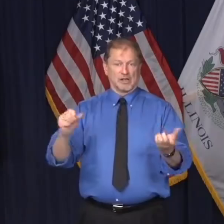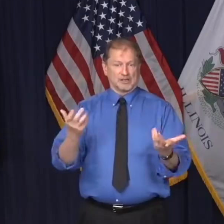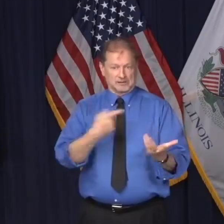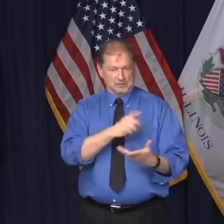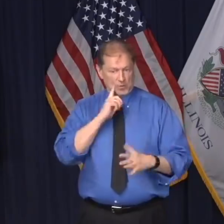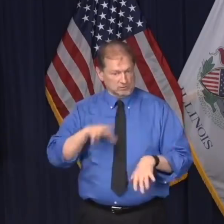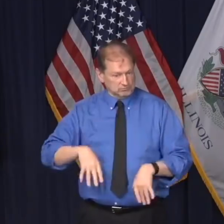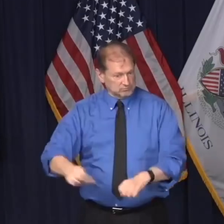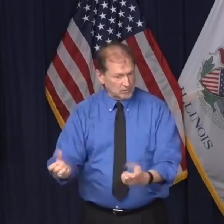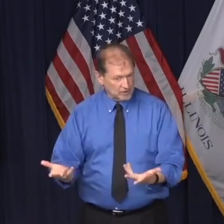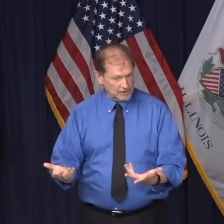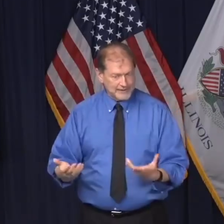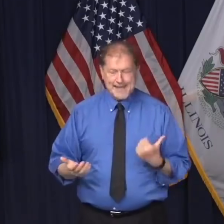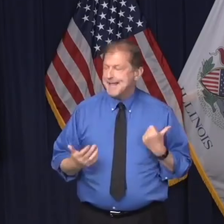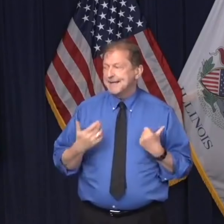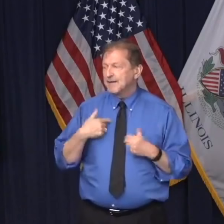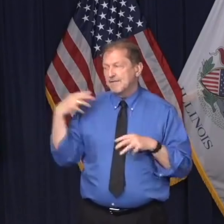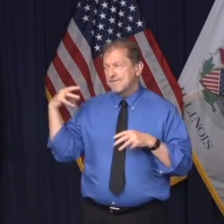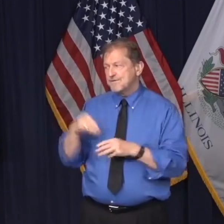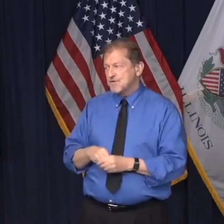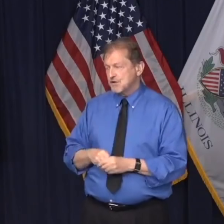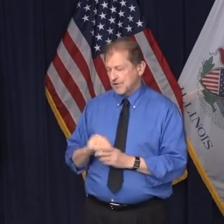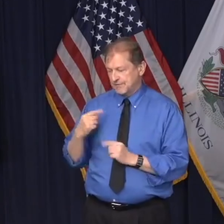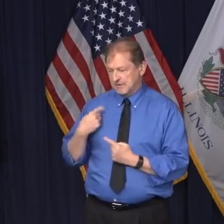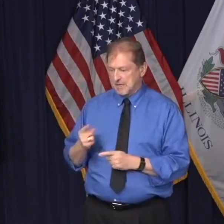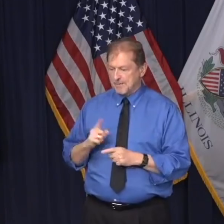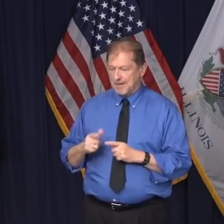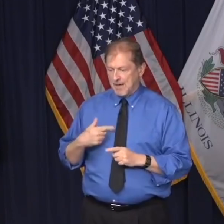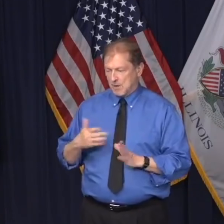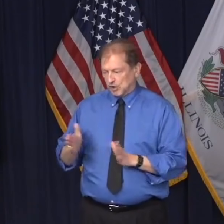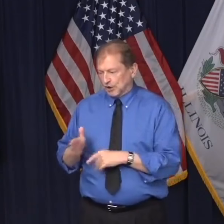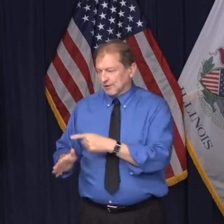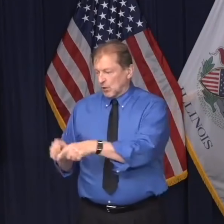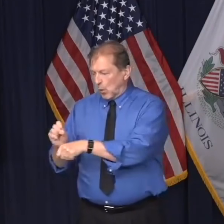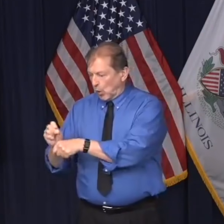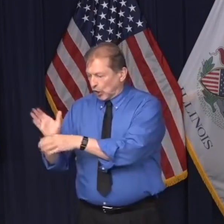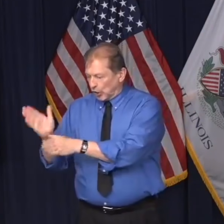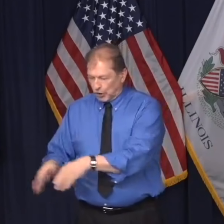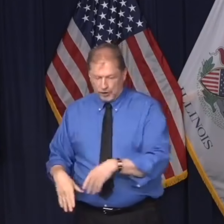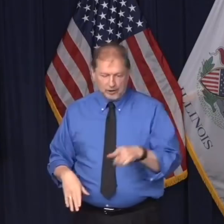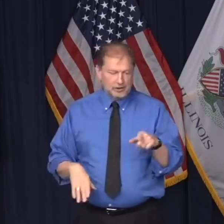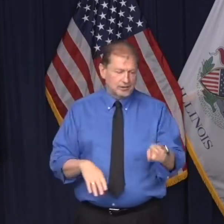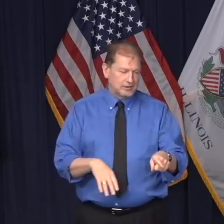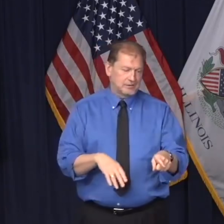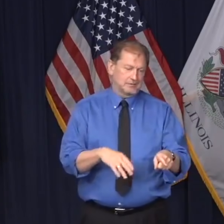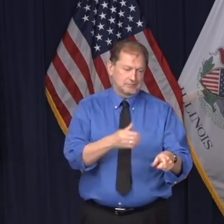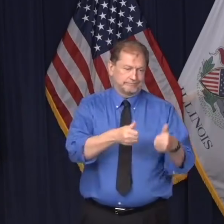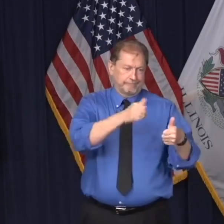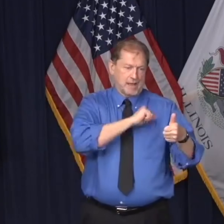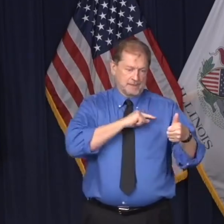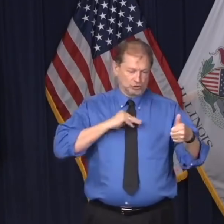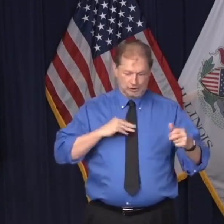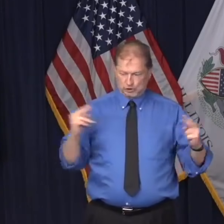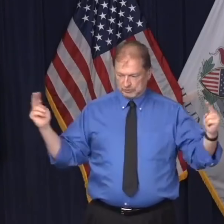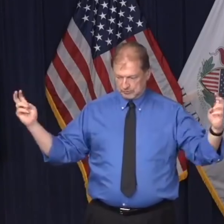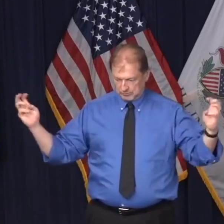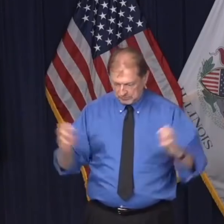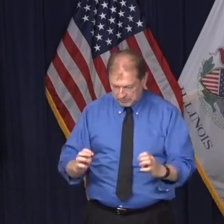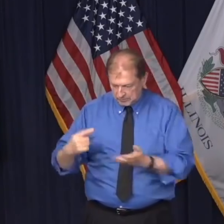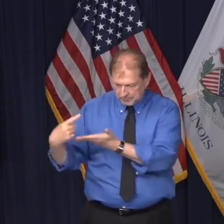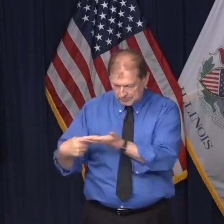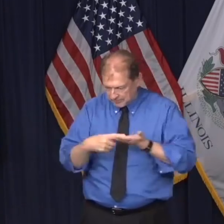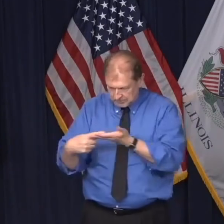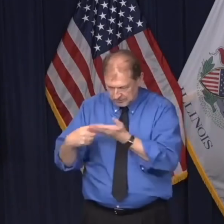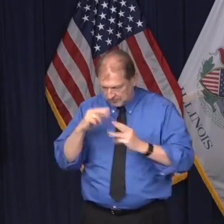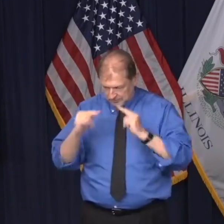that. I am encouraging and would encourage both sides to come to the bargaining table and get this done, get a